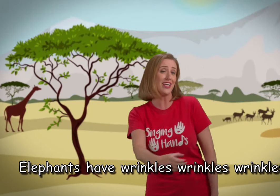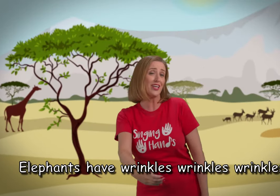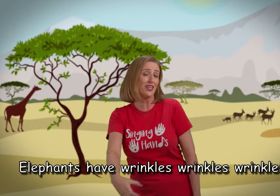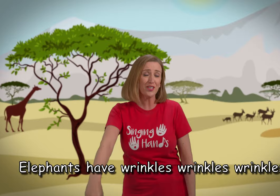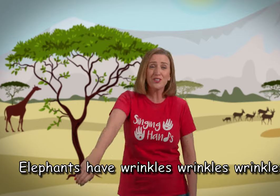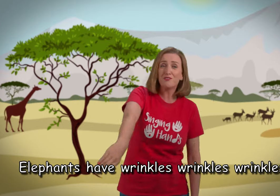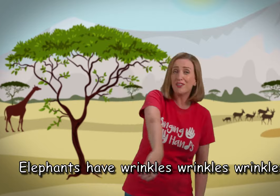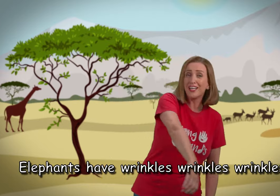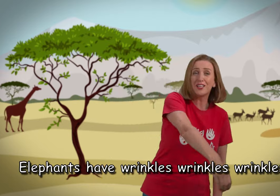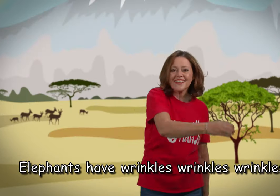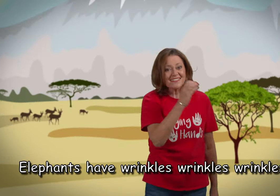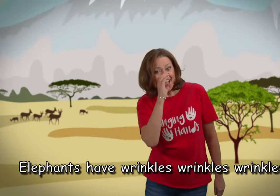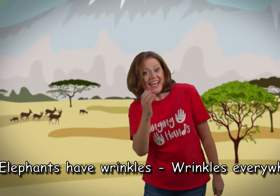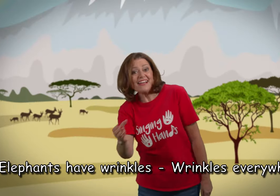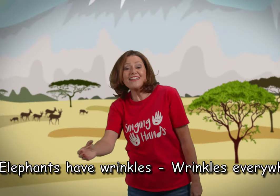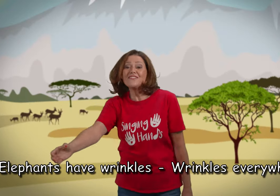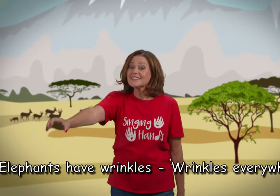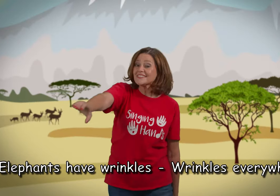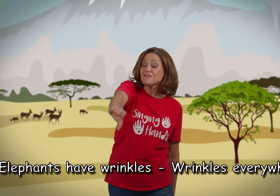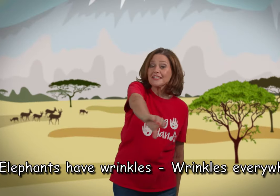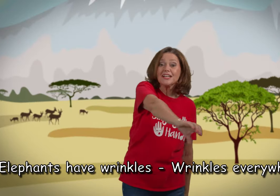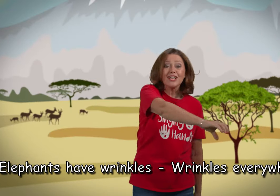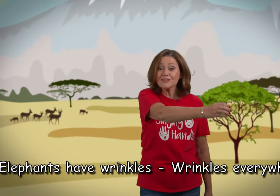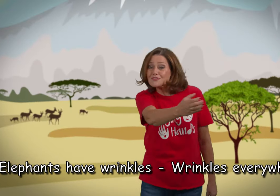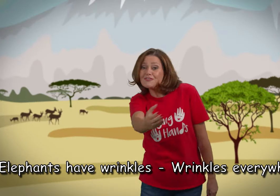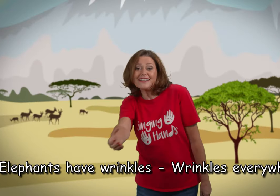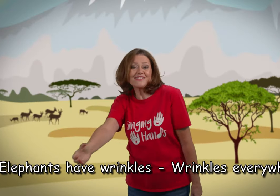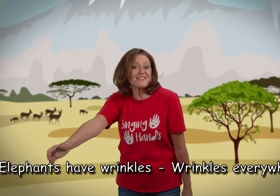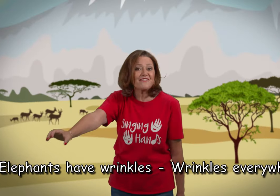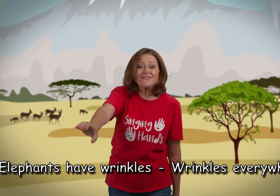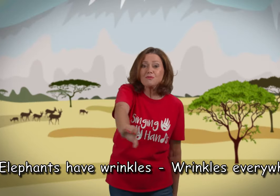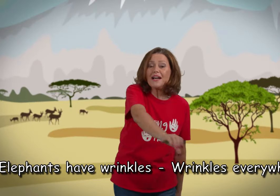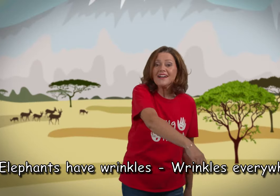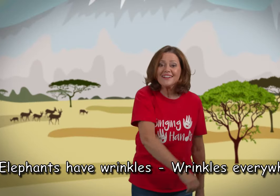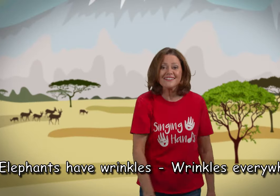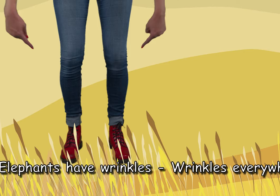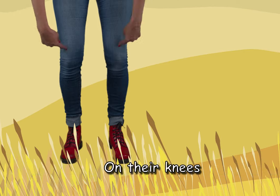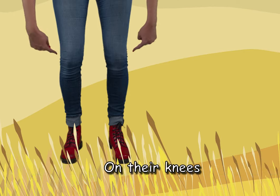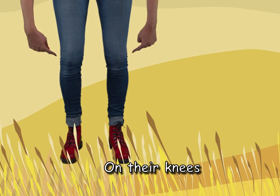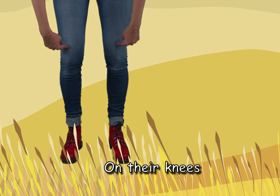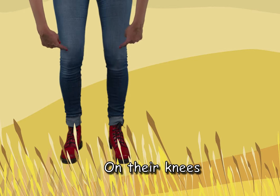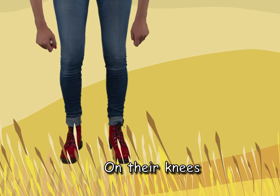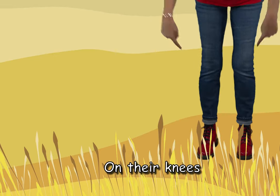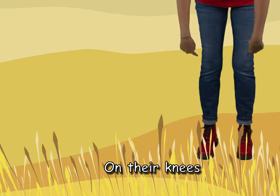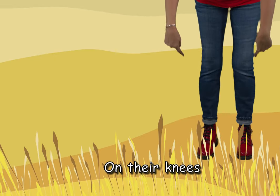wrinkles, wrinkles Elephants have wrinkles, wrinkles everywhere On their knees, on